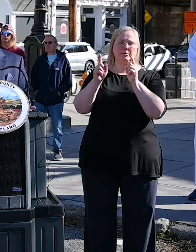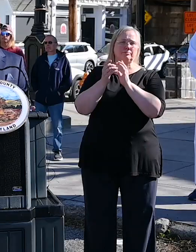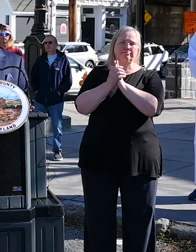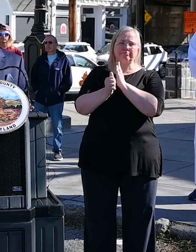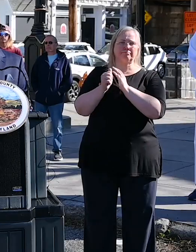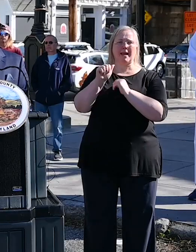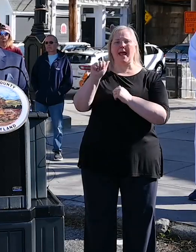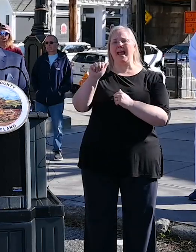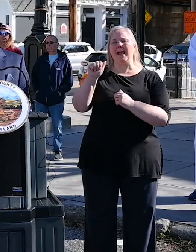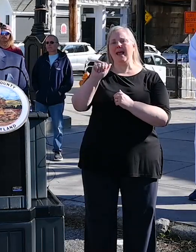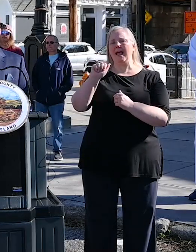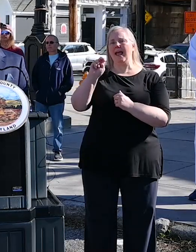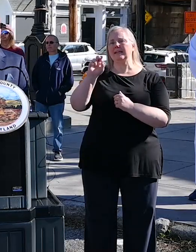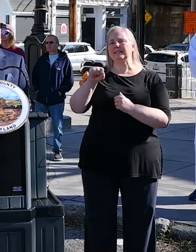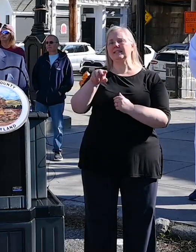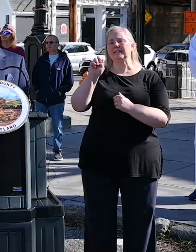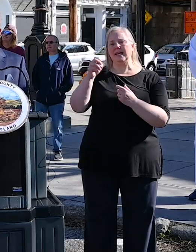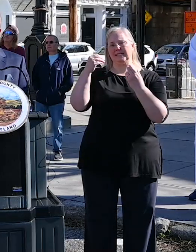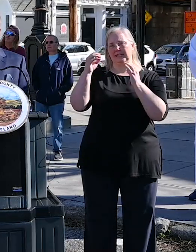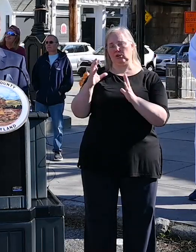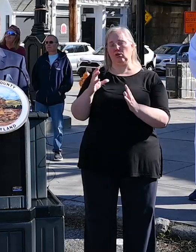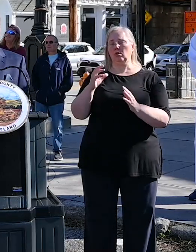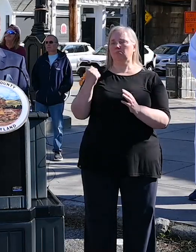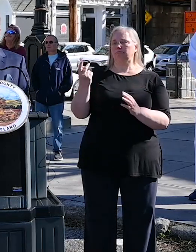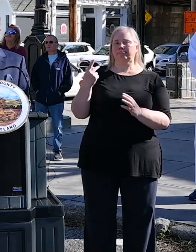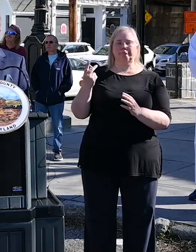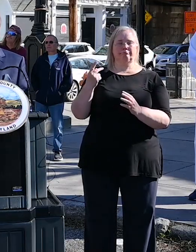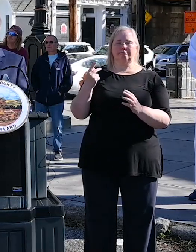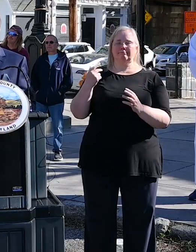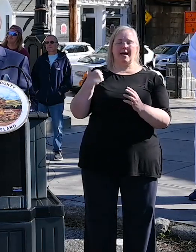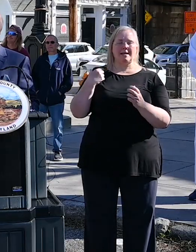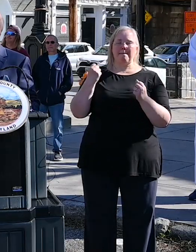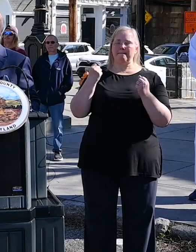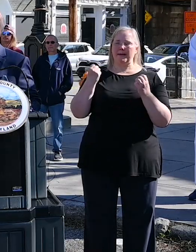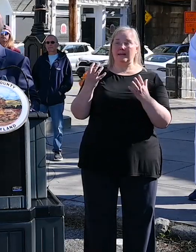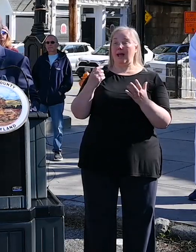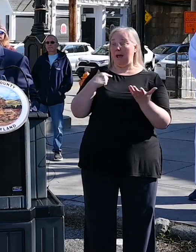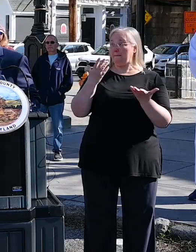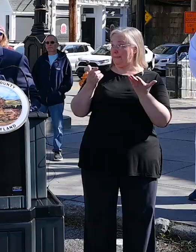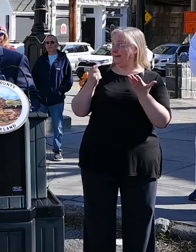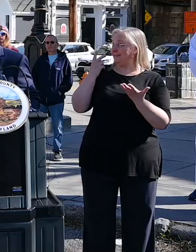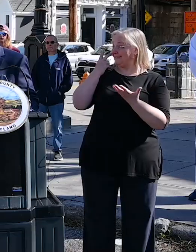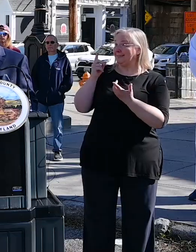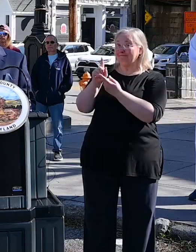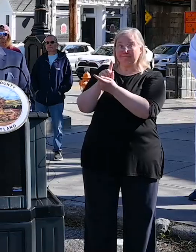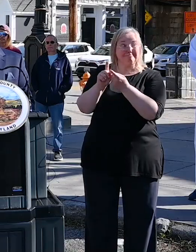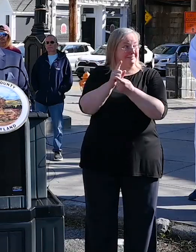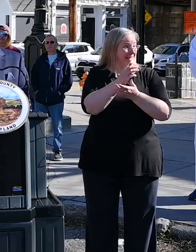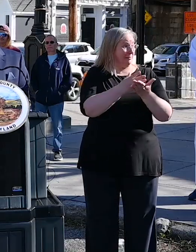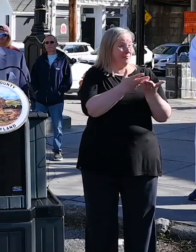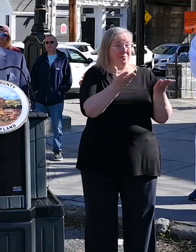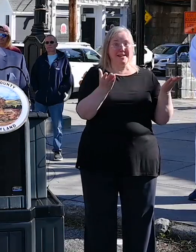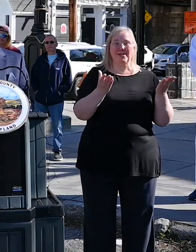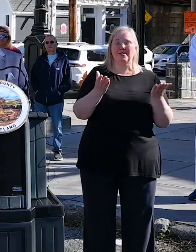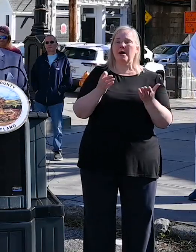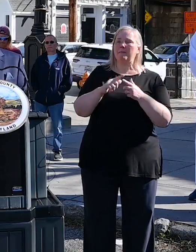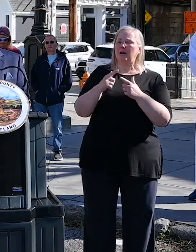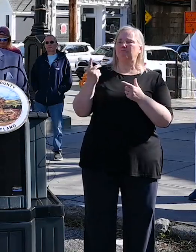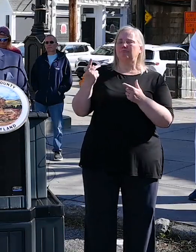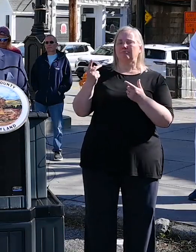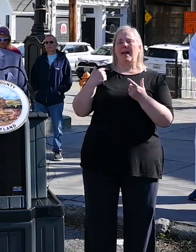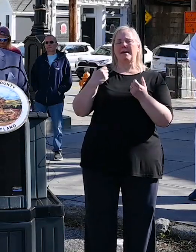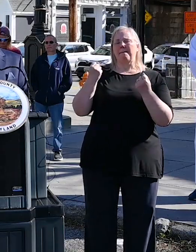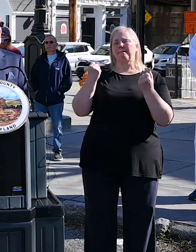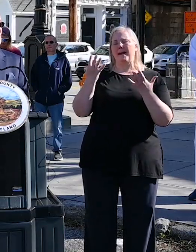antique dealer. And we spent many, I might have seen some of you here, but we spent many